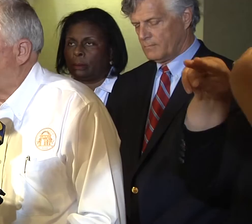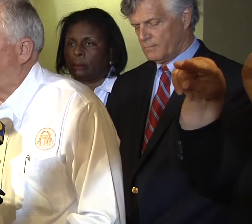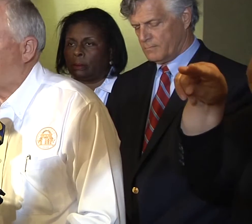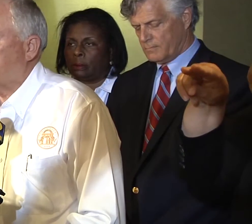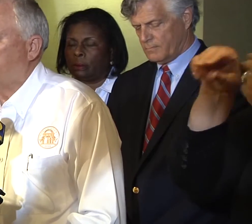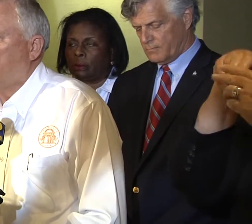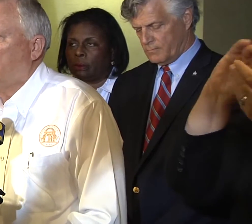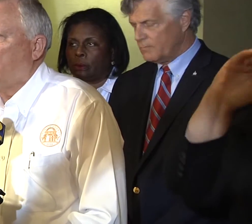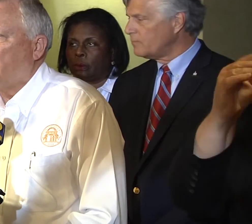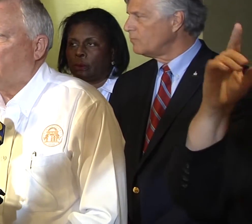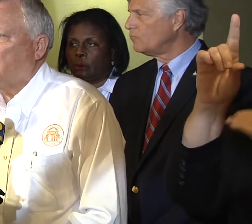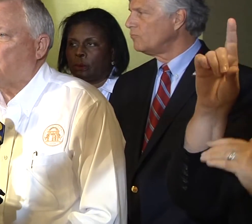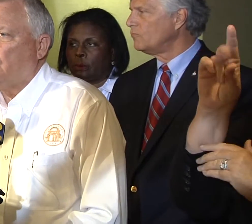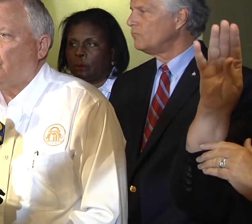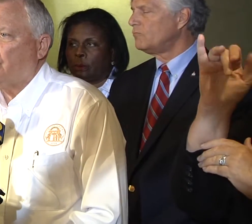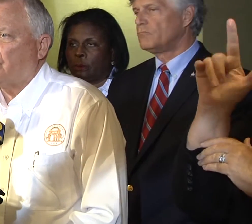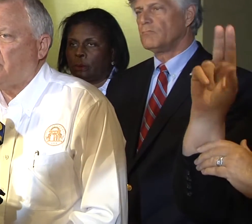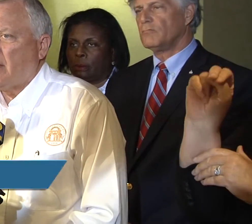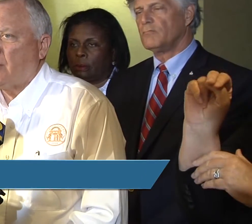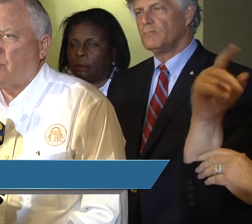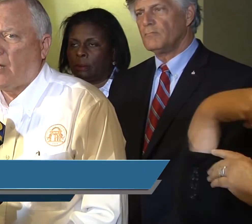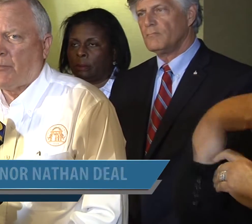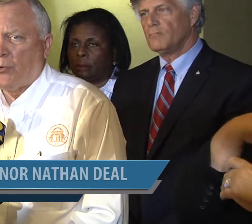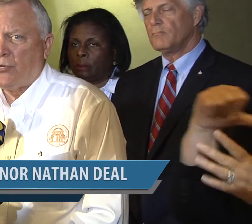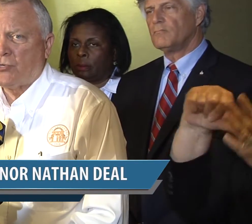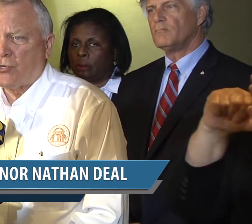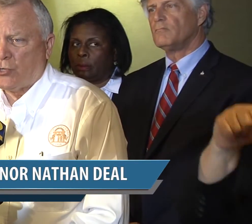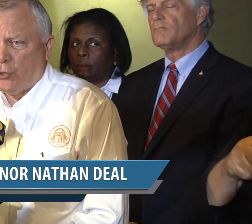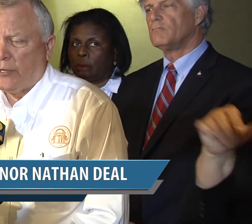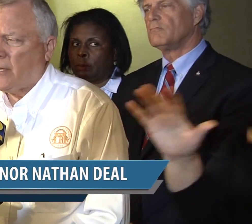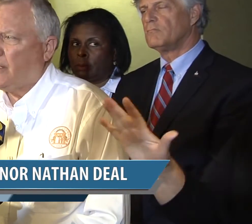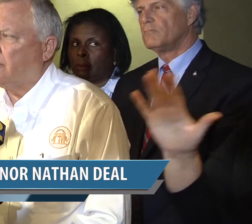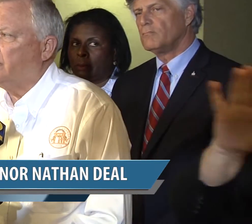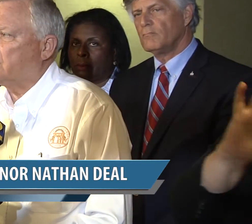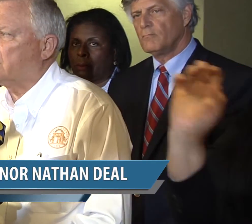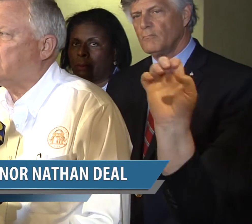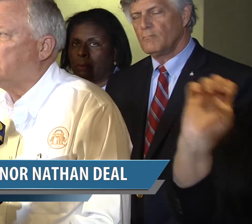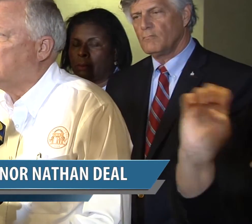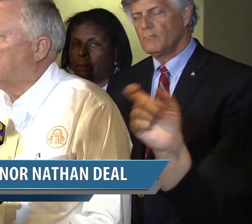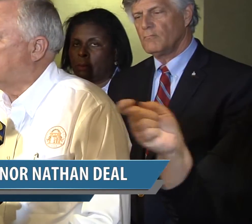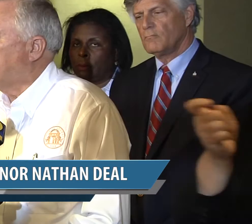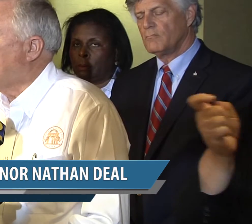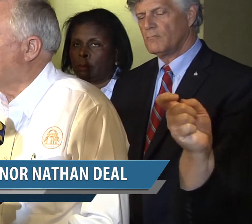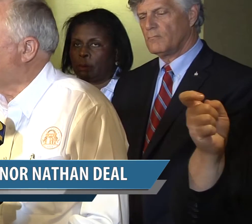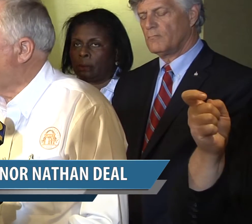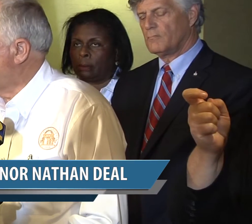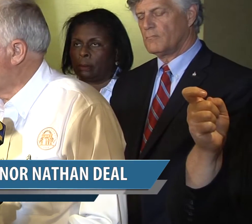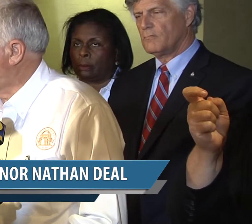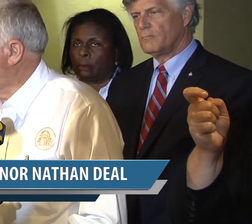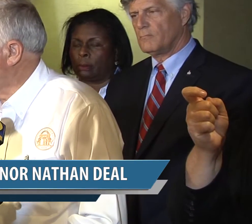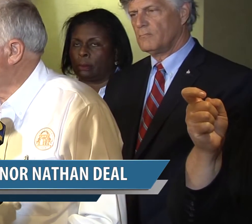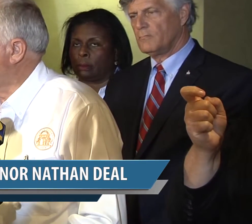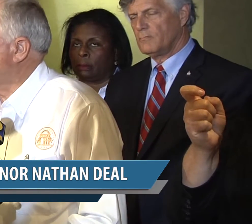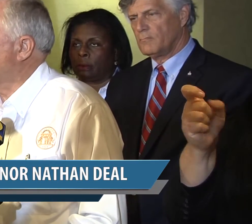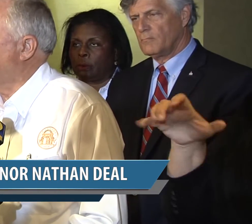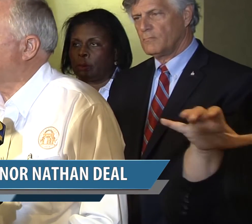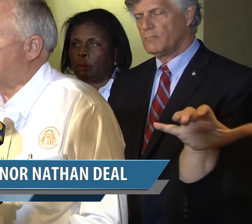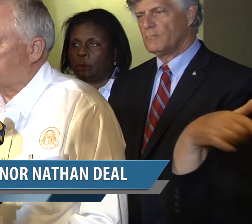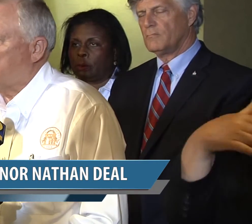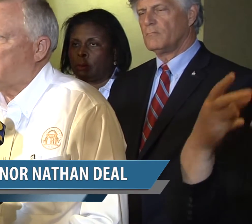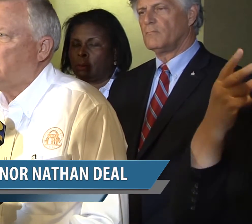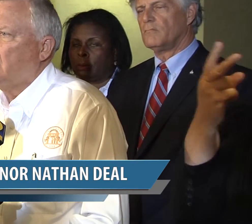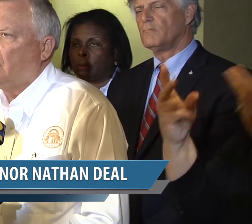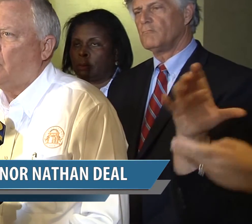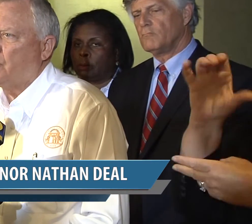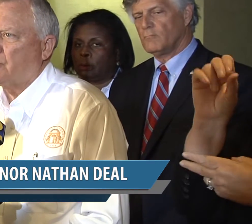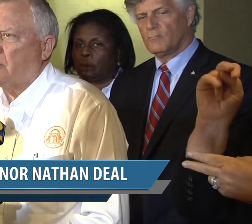favorably impressed with what your emergency management operations are doing. I have visited both the county operation as well as the